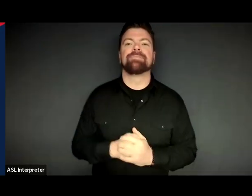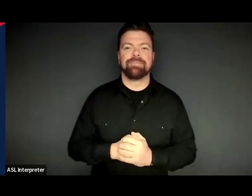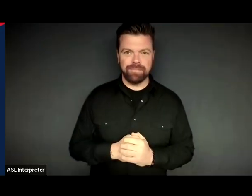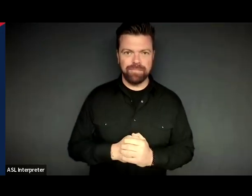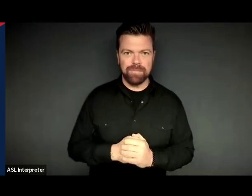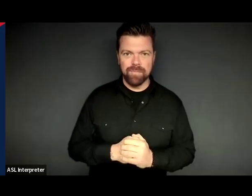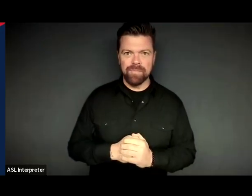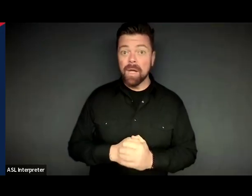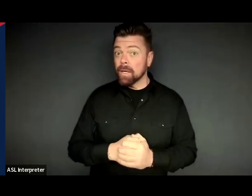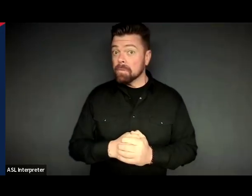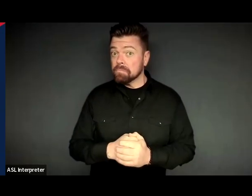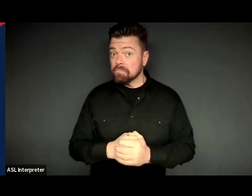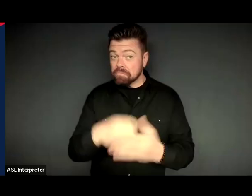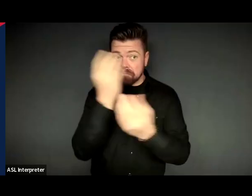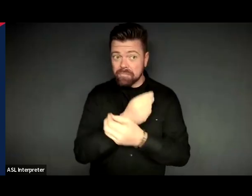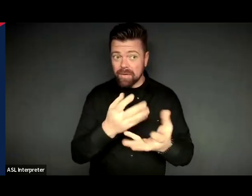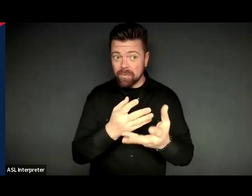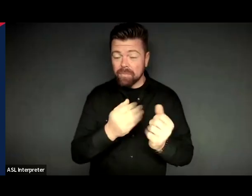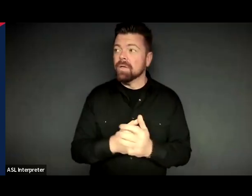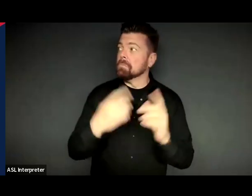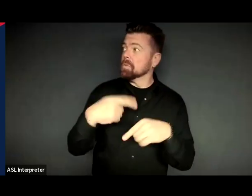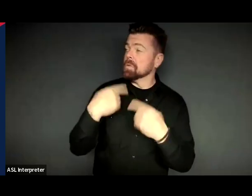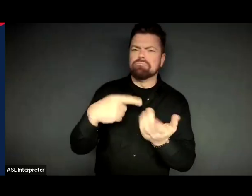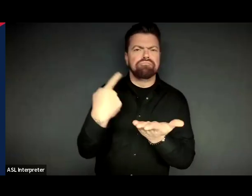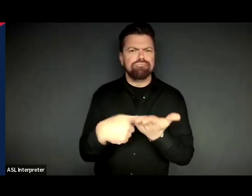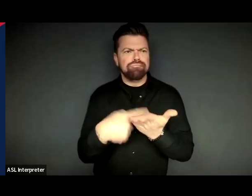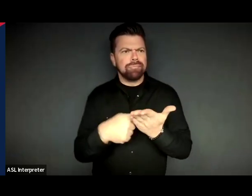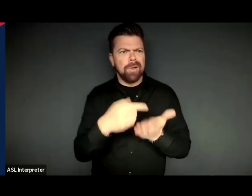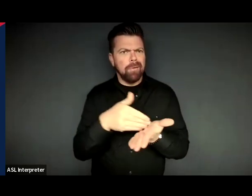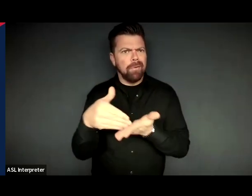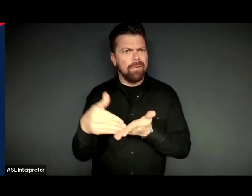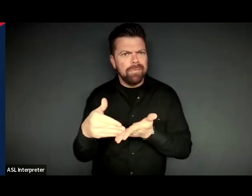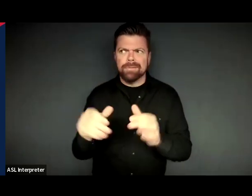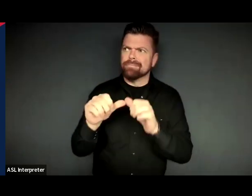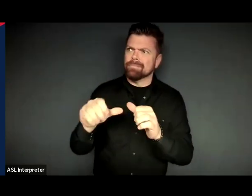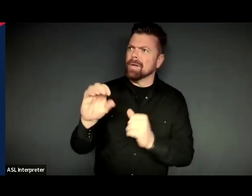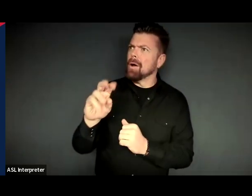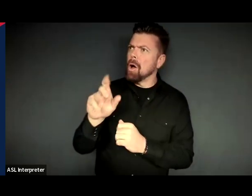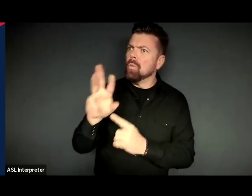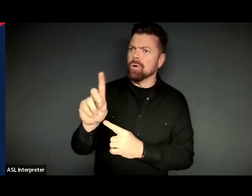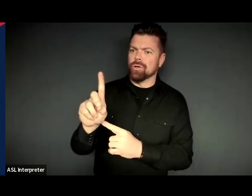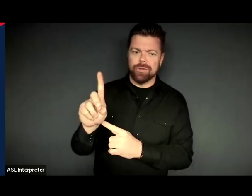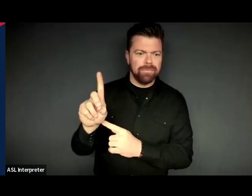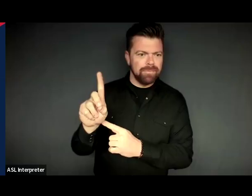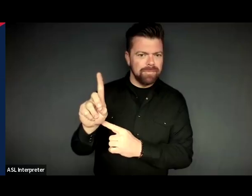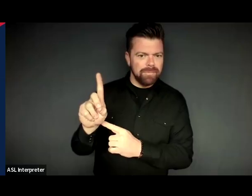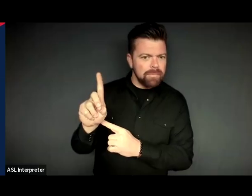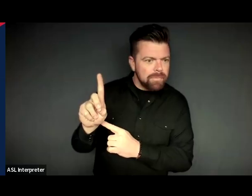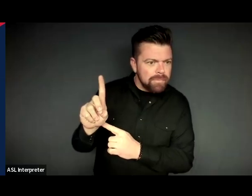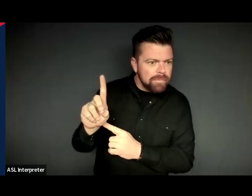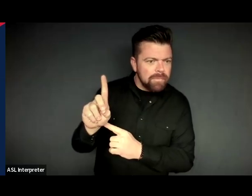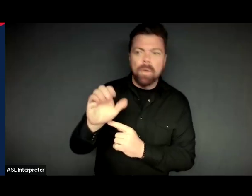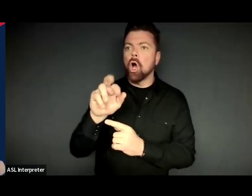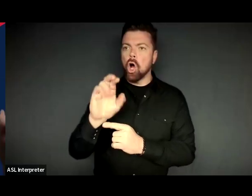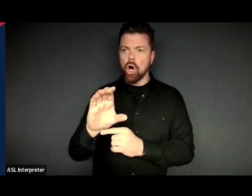I want to alert you to. We've been talking a lot about the new Onward ARC uh,